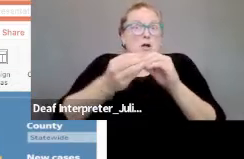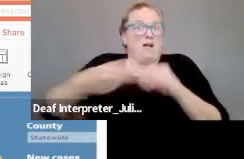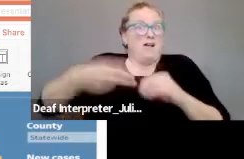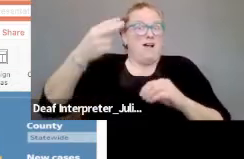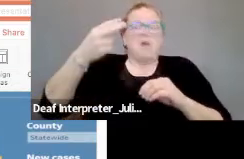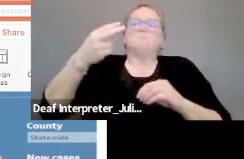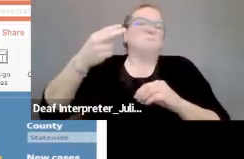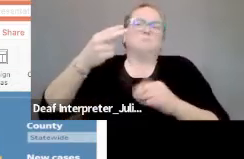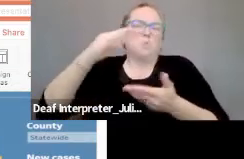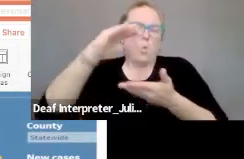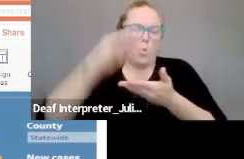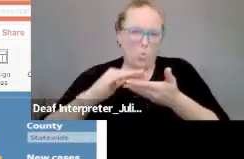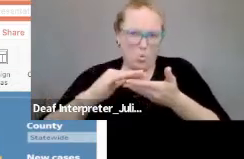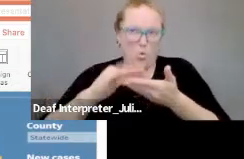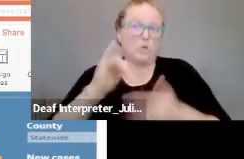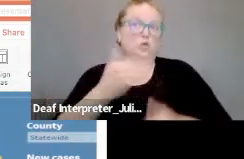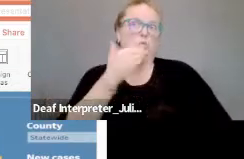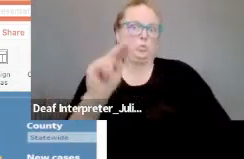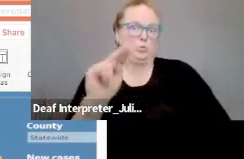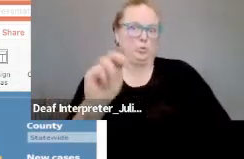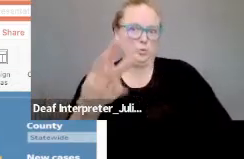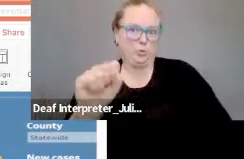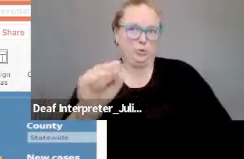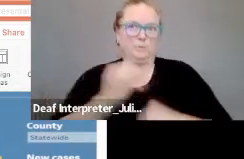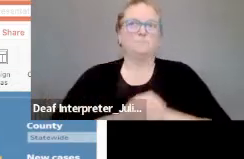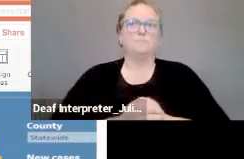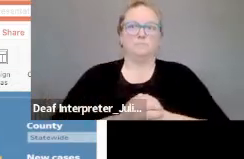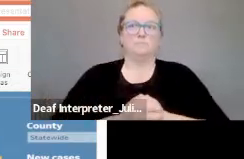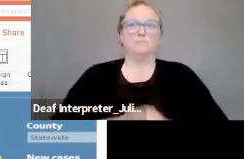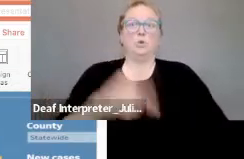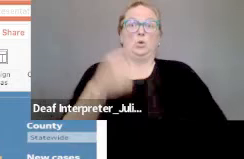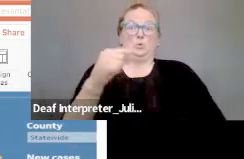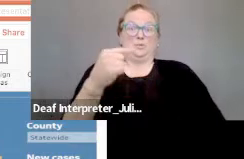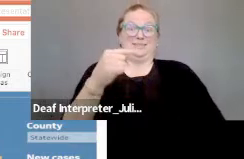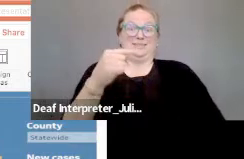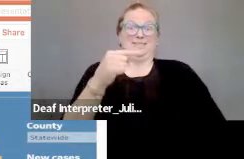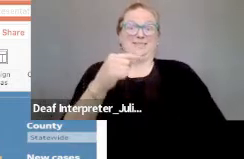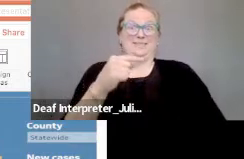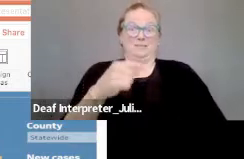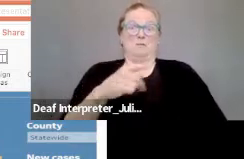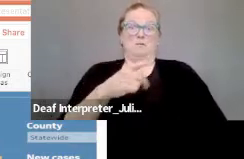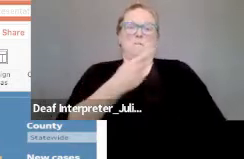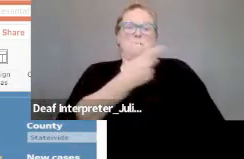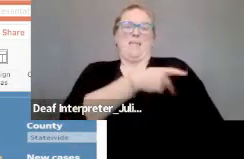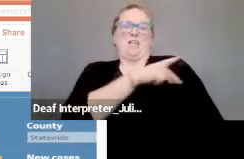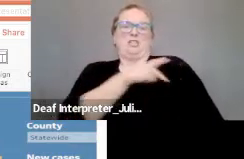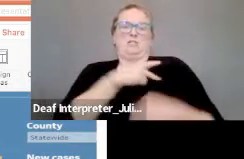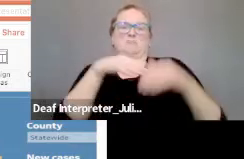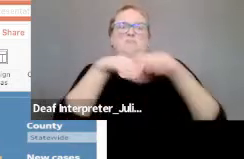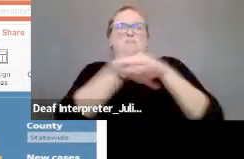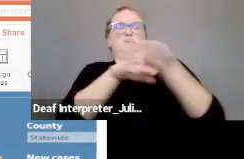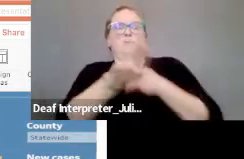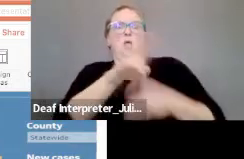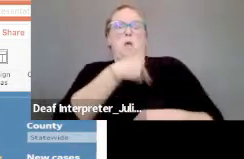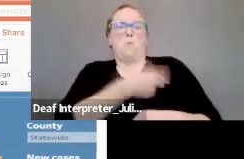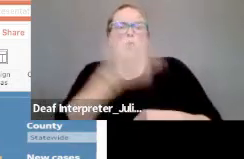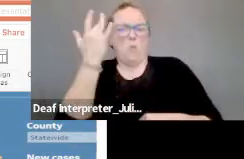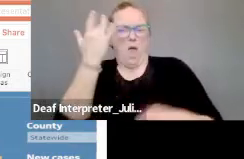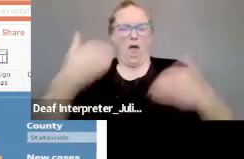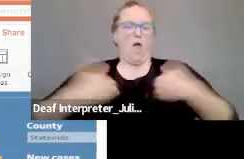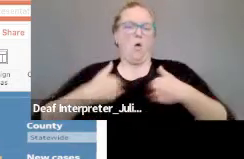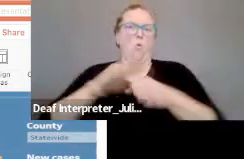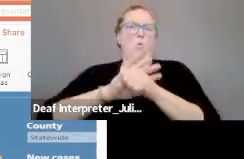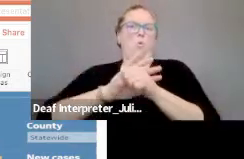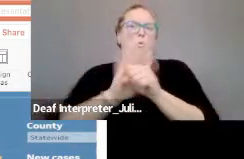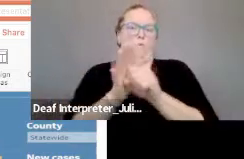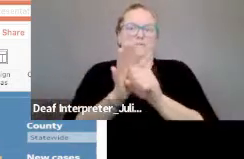that's our the number of COVID-19 patients who are in hospitals statewide. Again, a similar picture where we were down below